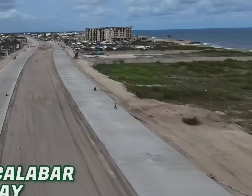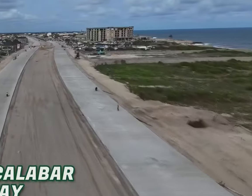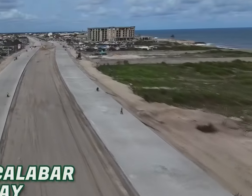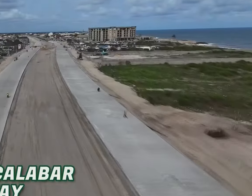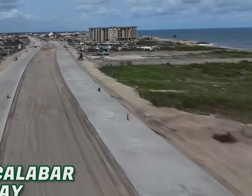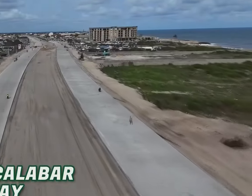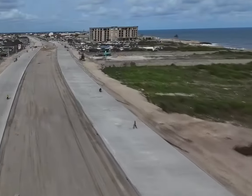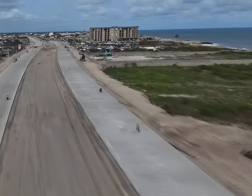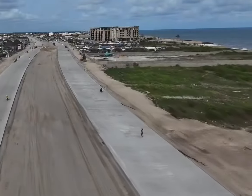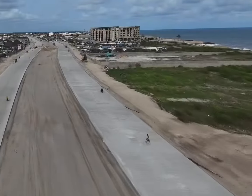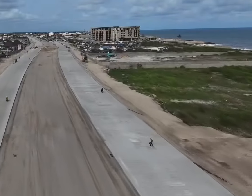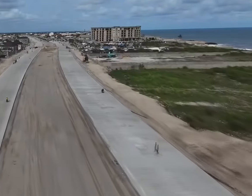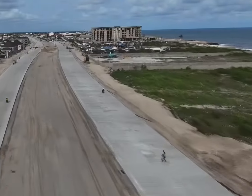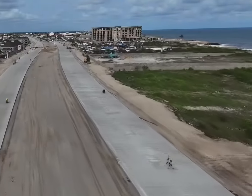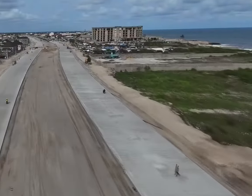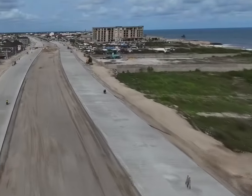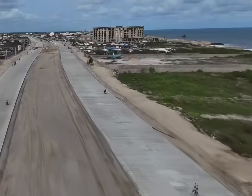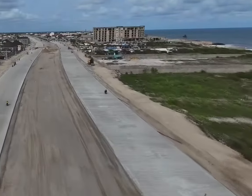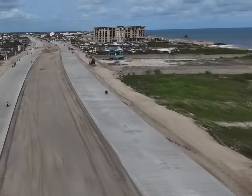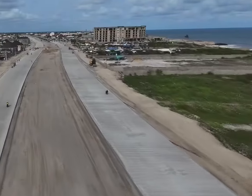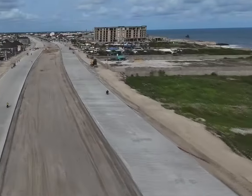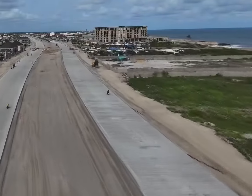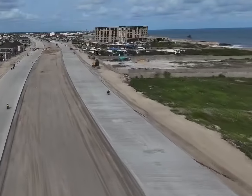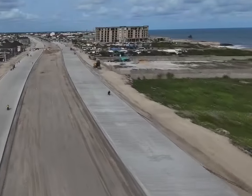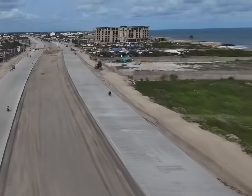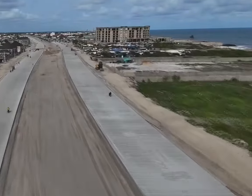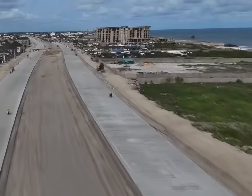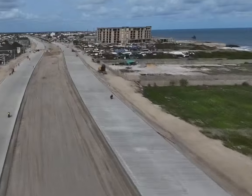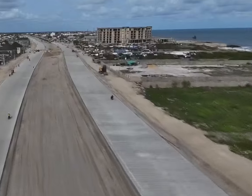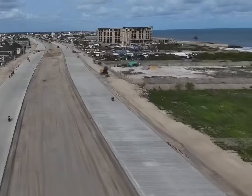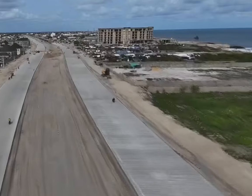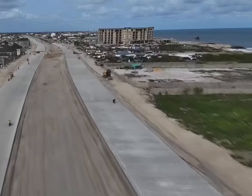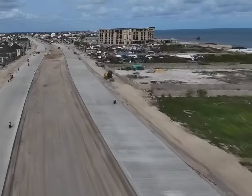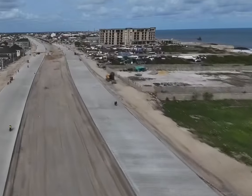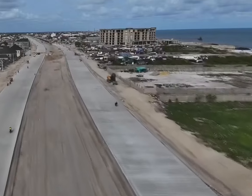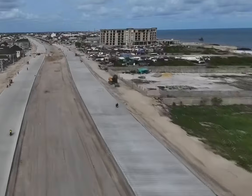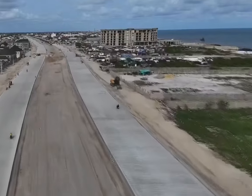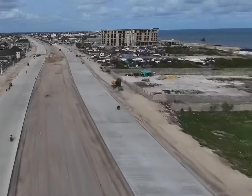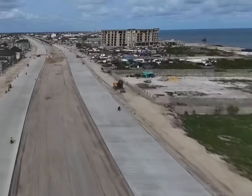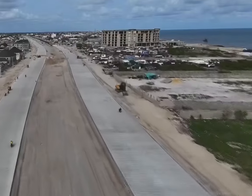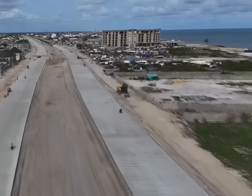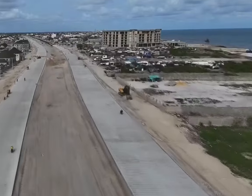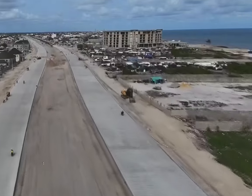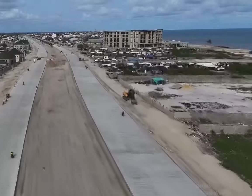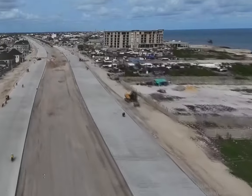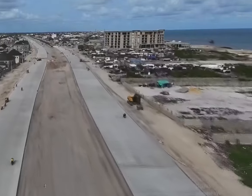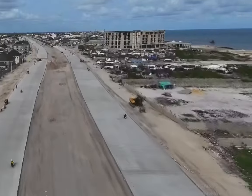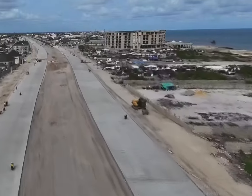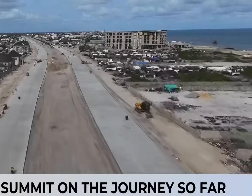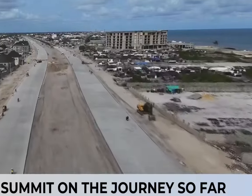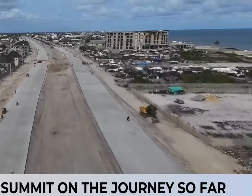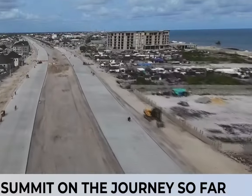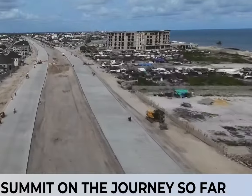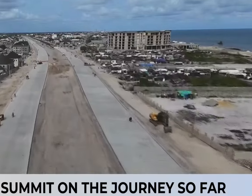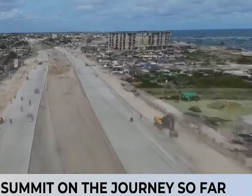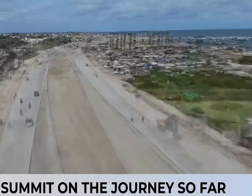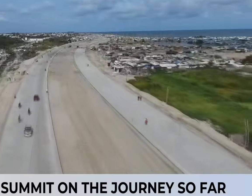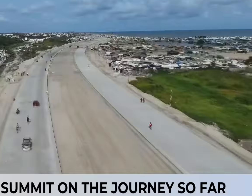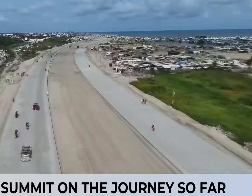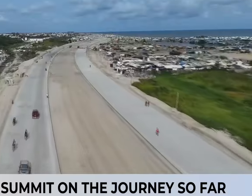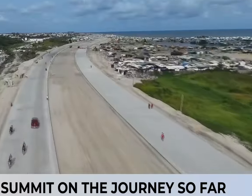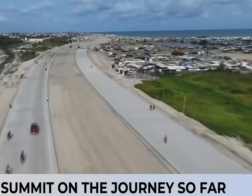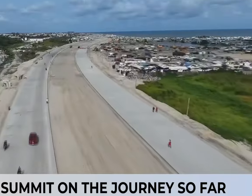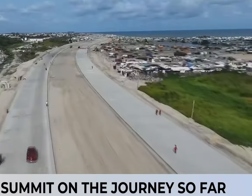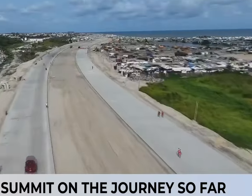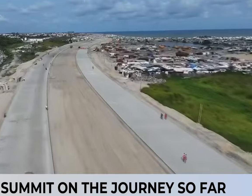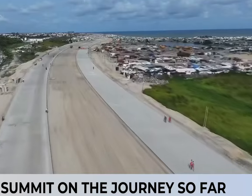27 kilometers in Cross River and the rest in Akwa Ibom. Work is ongoing, and I can say that before the end of